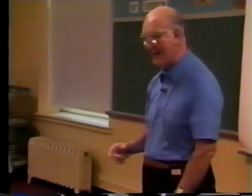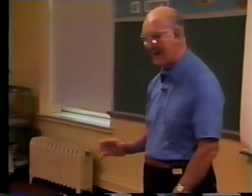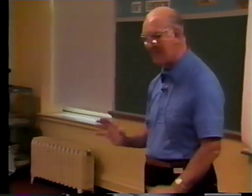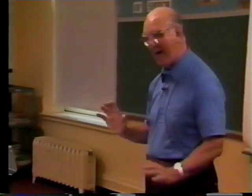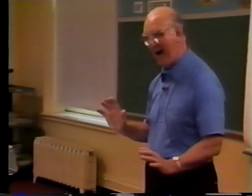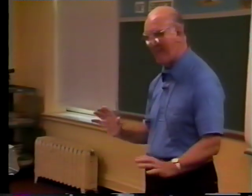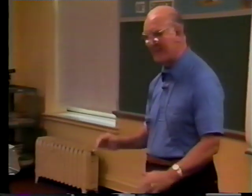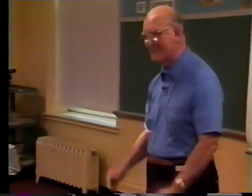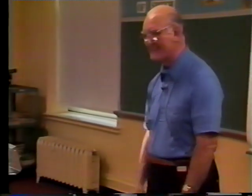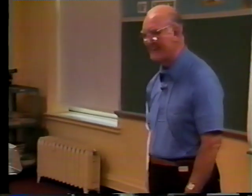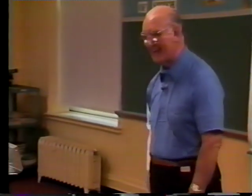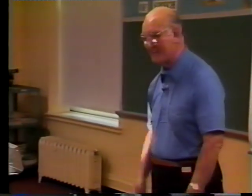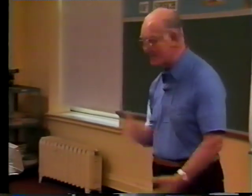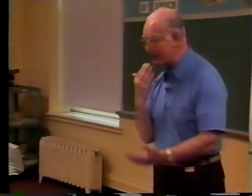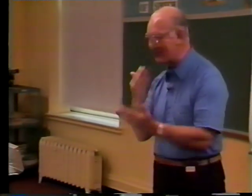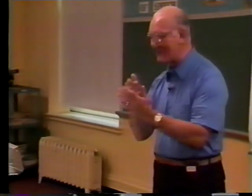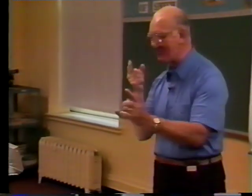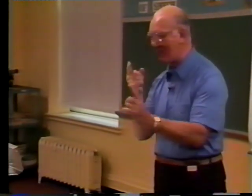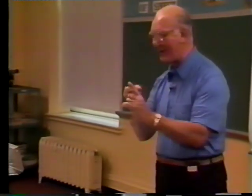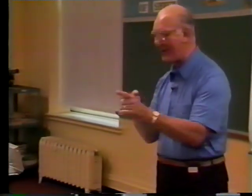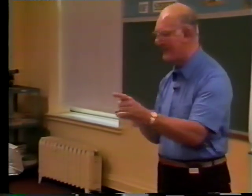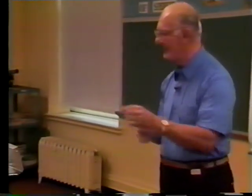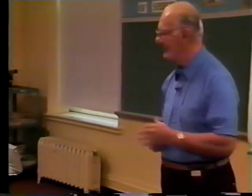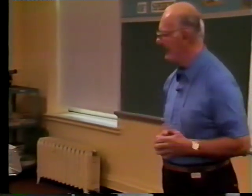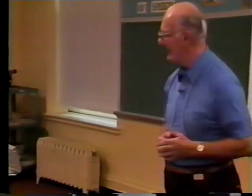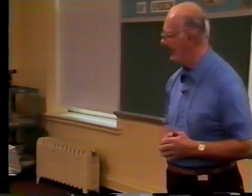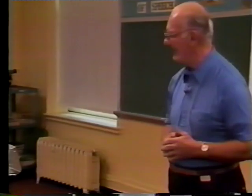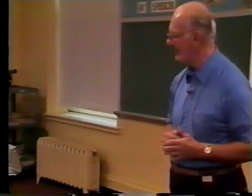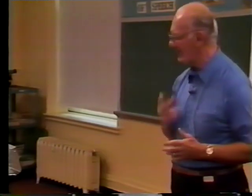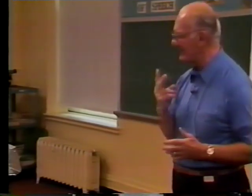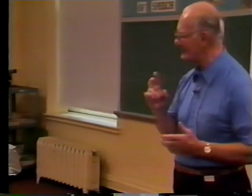Yeah, marvelous. That was a good point.